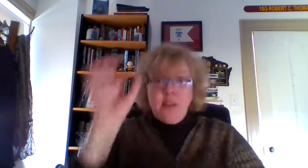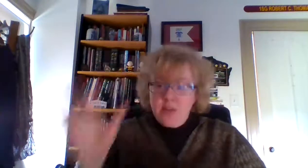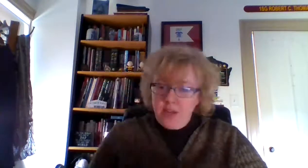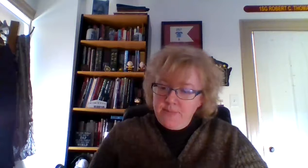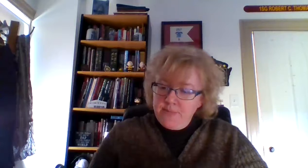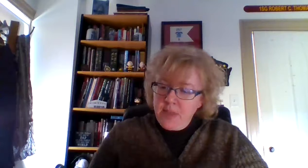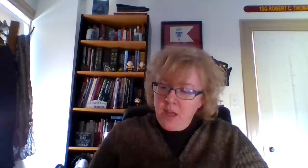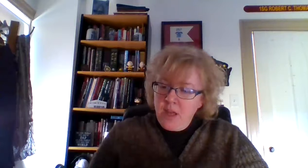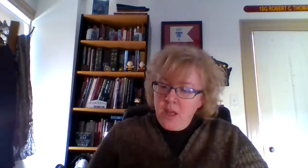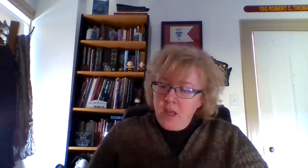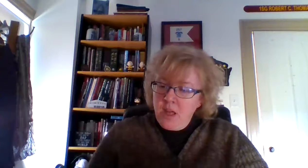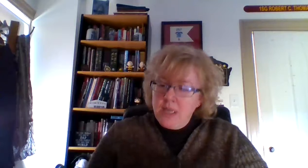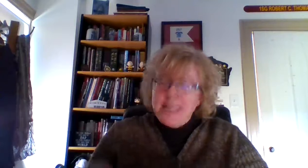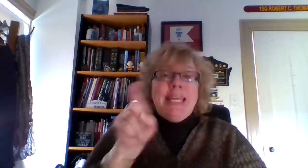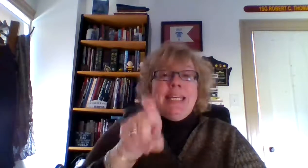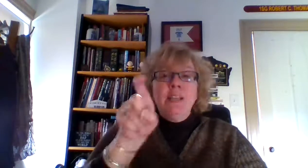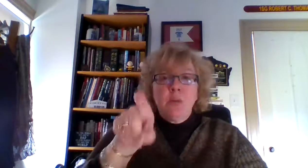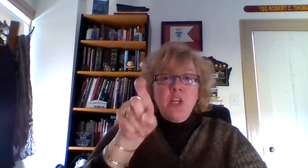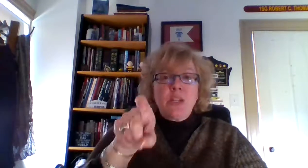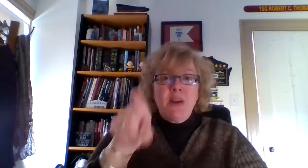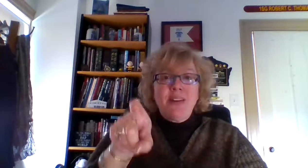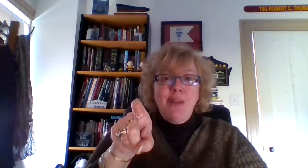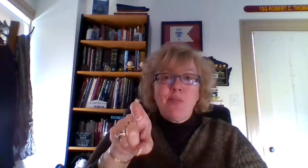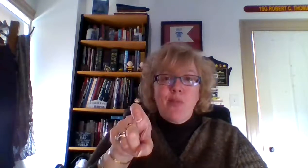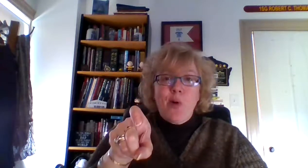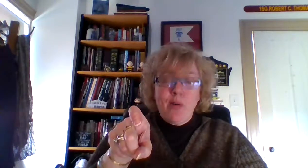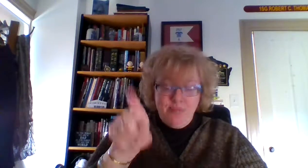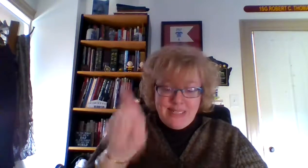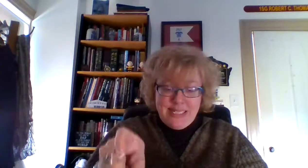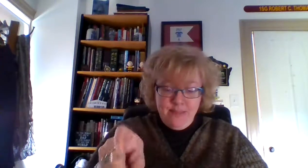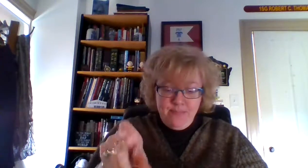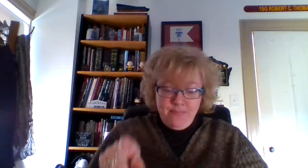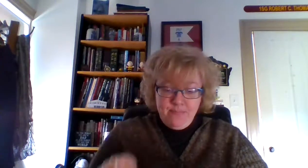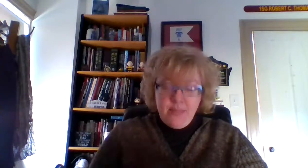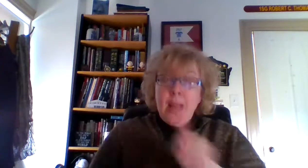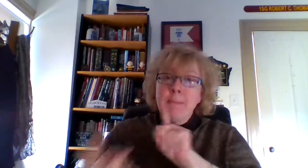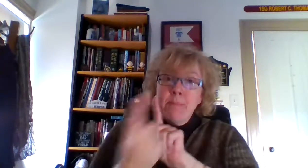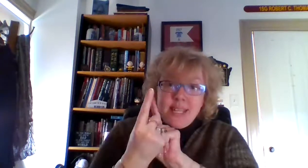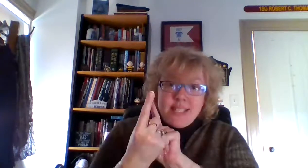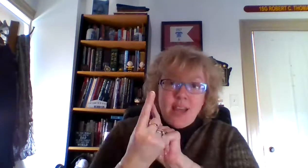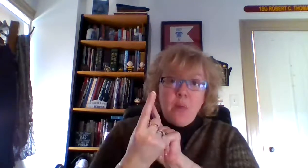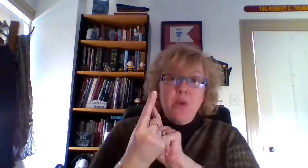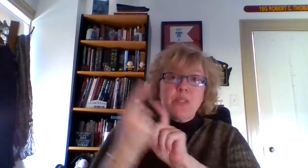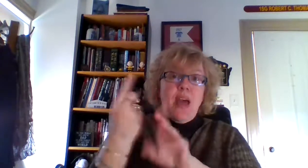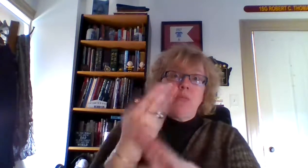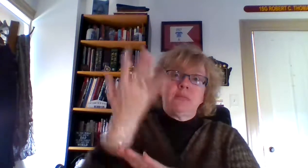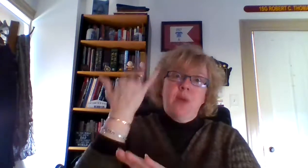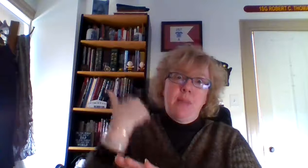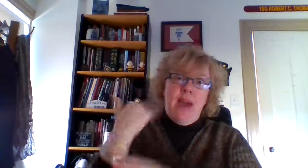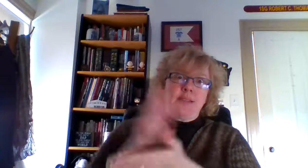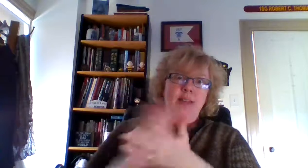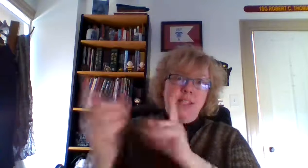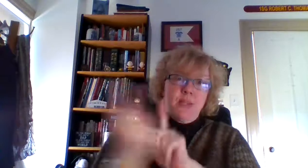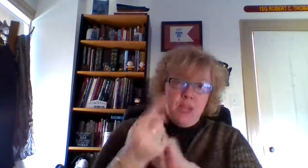that. Need. We talked about need before. Need. Meet, that we use that way back. Nice to meet